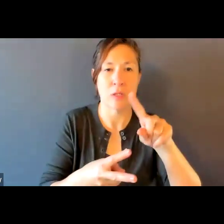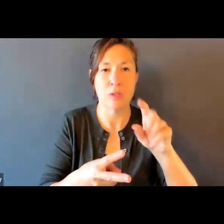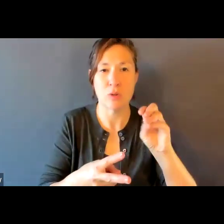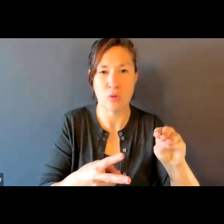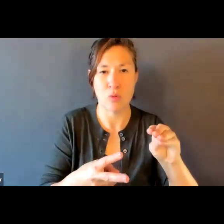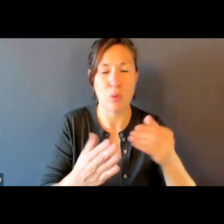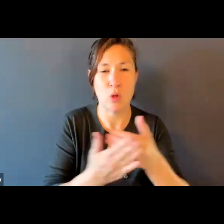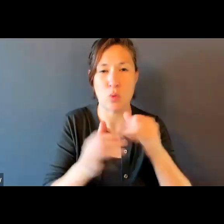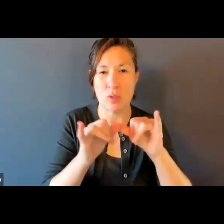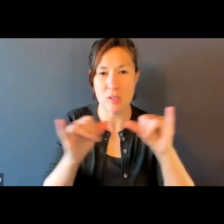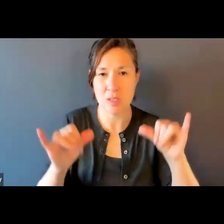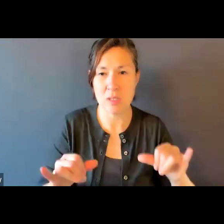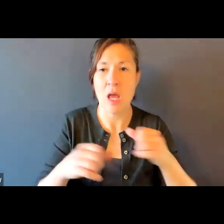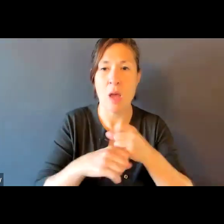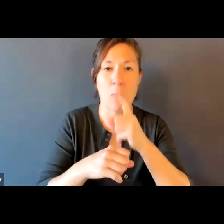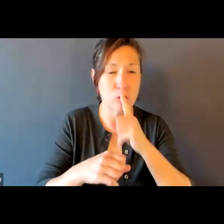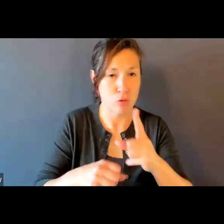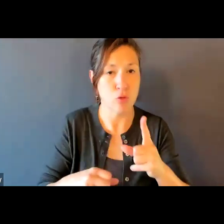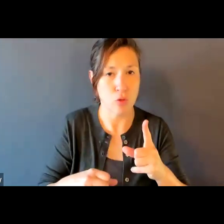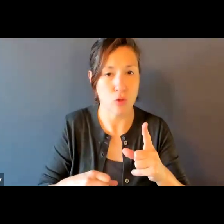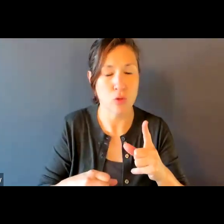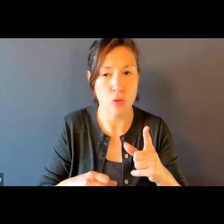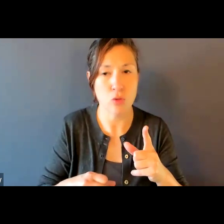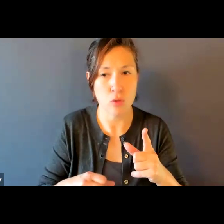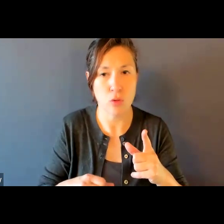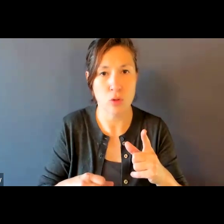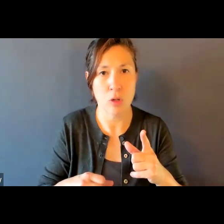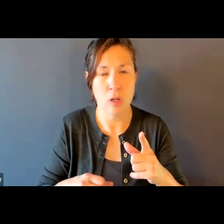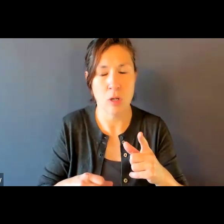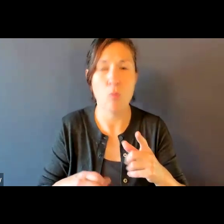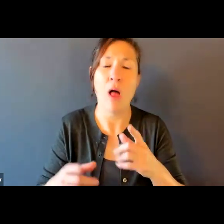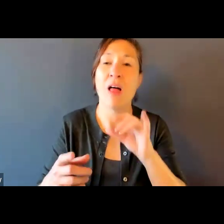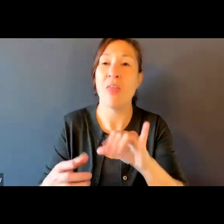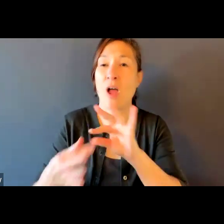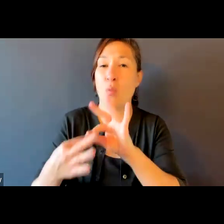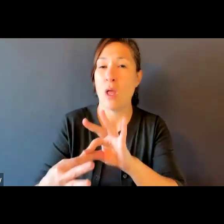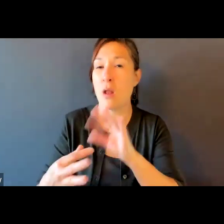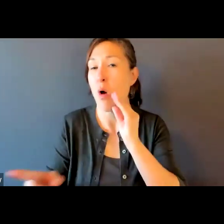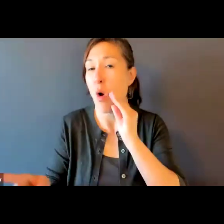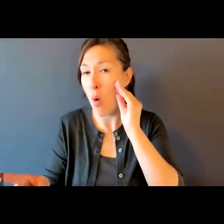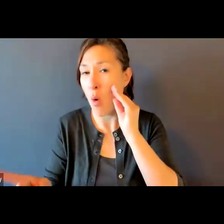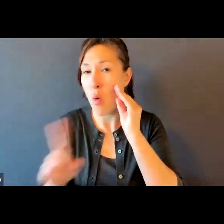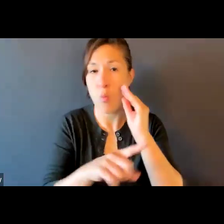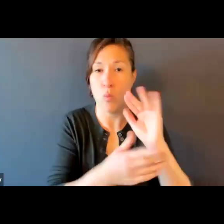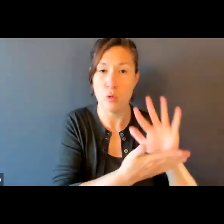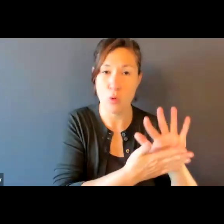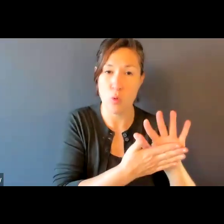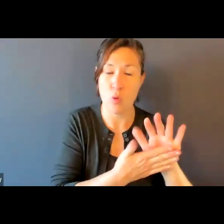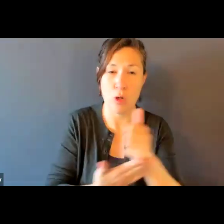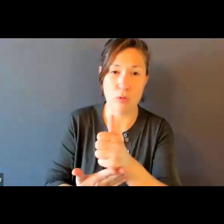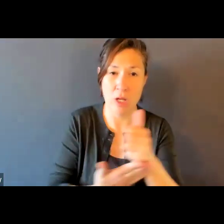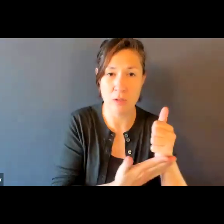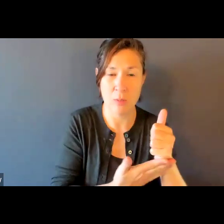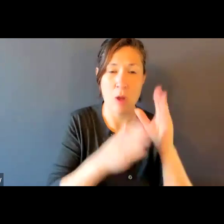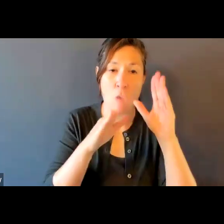installed this year, which, we initially rolled out for home to school transportation. And, our goal is by the end of the fall to have all athletics